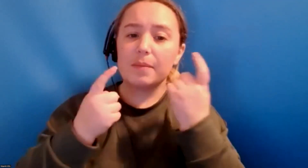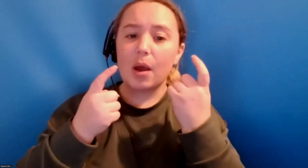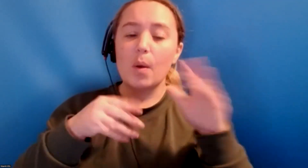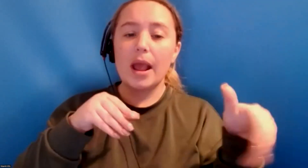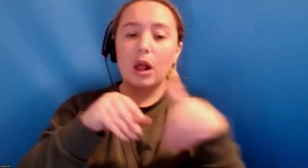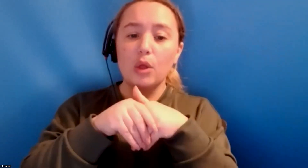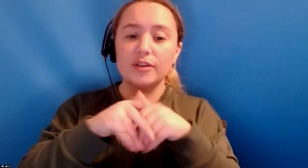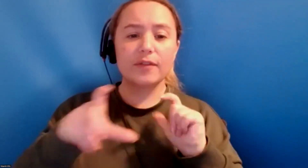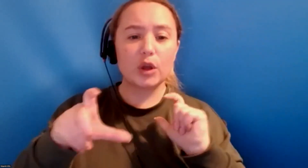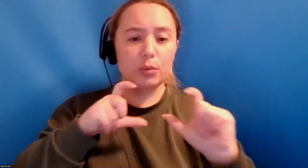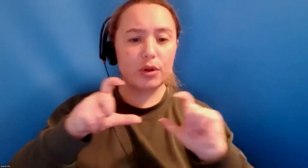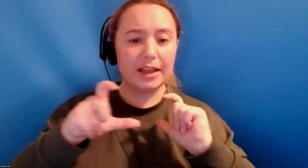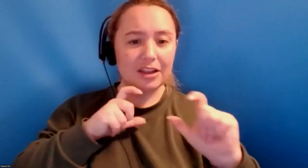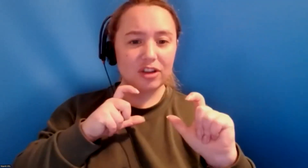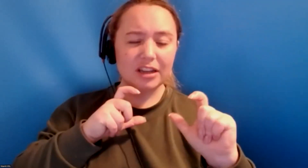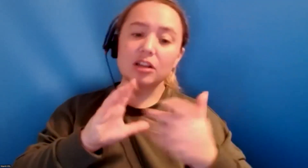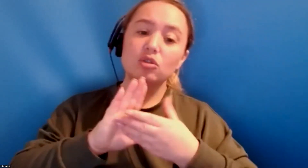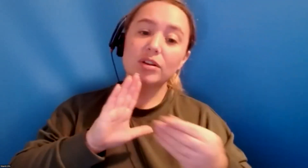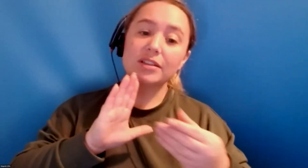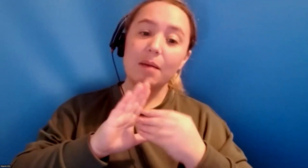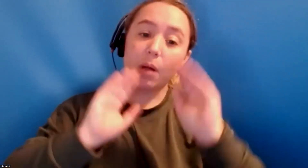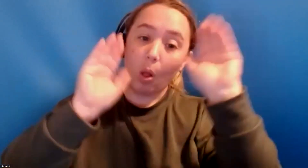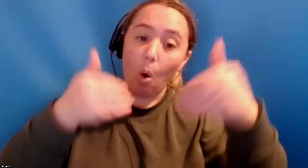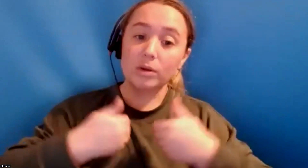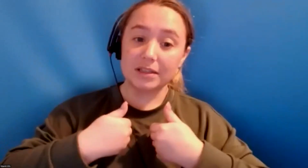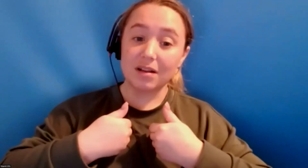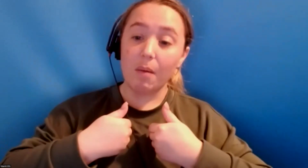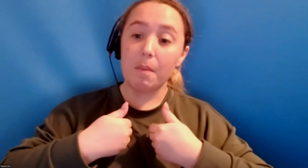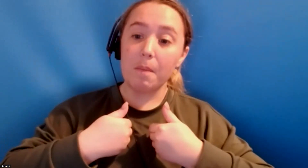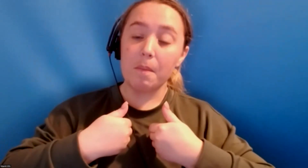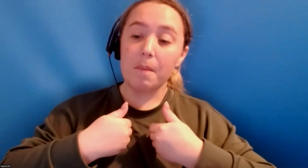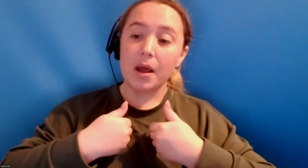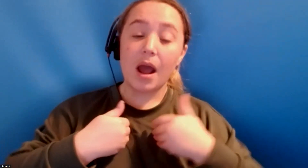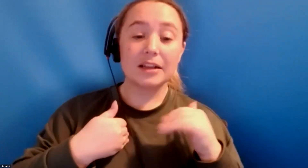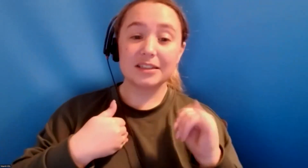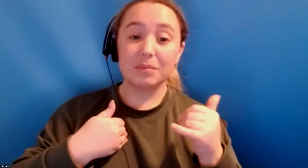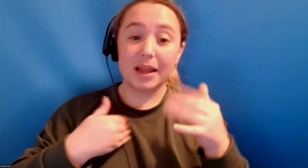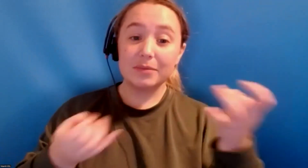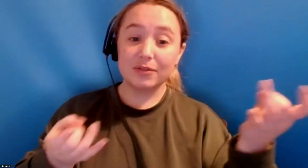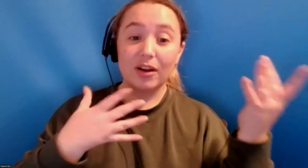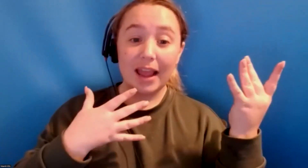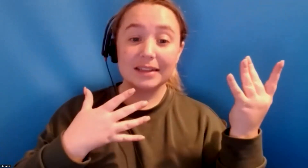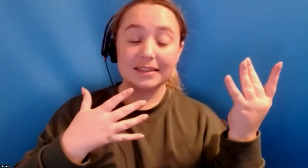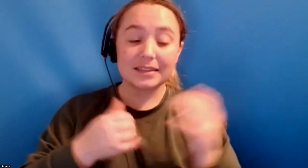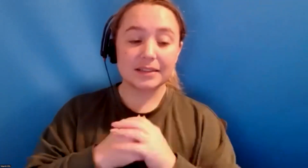that particular disability at the forefront of people's views?